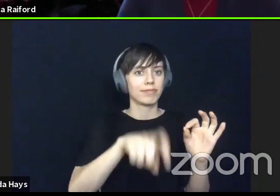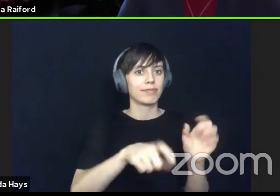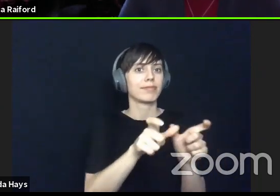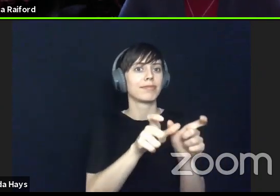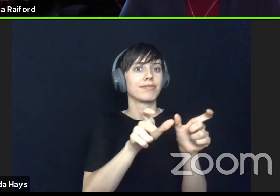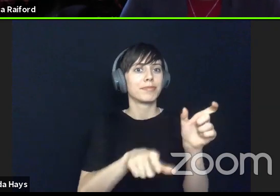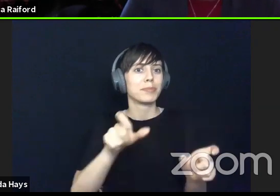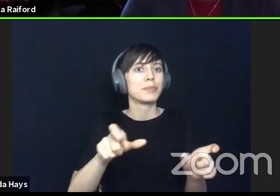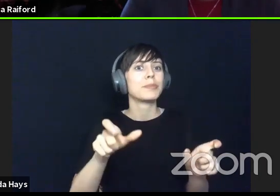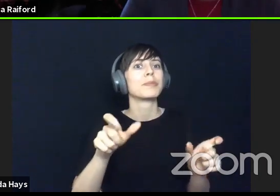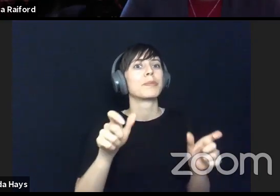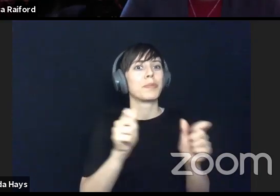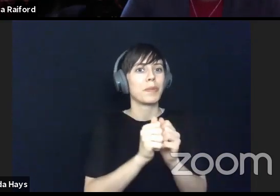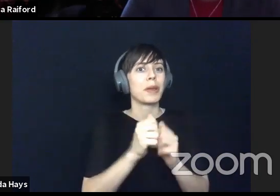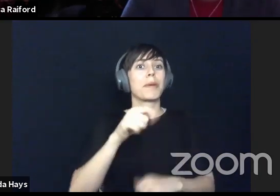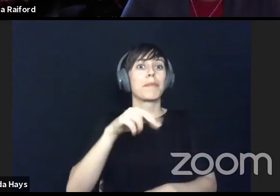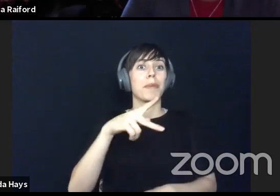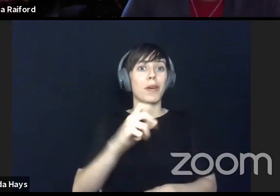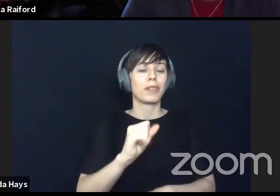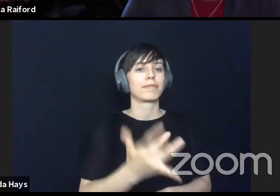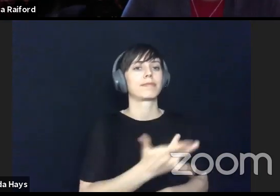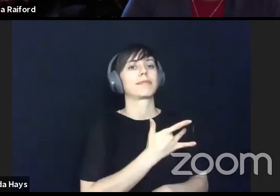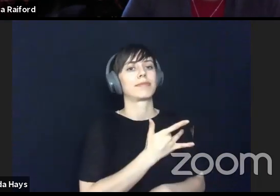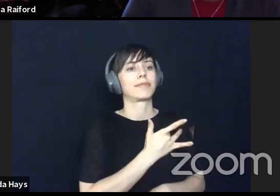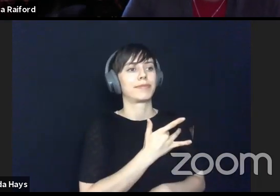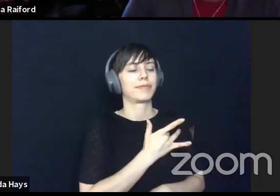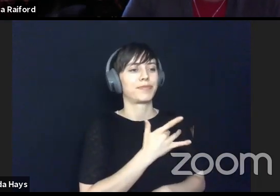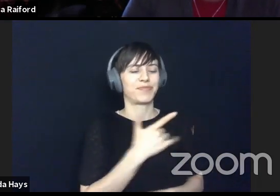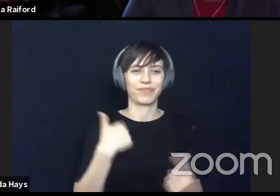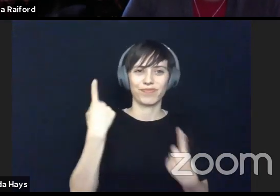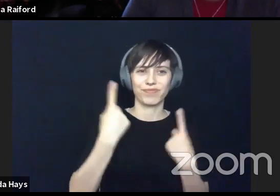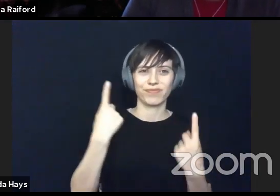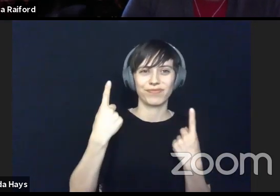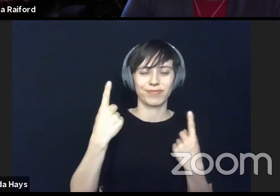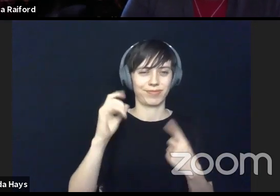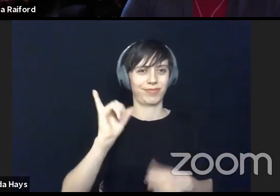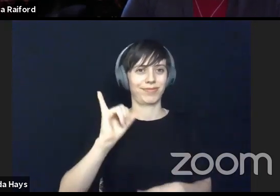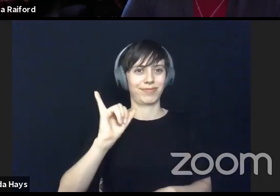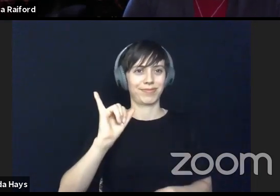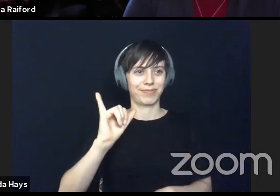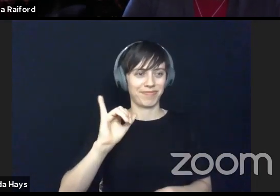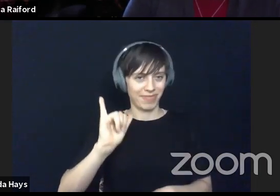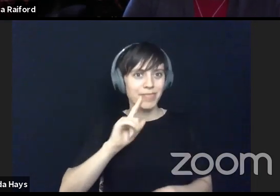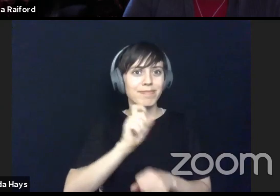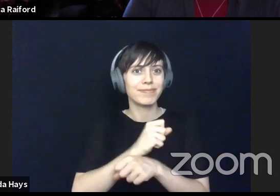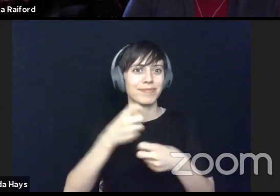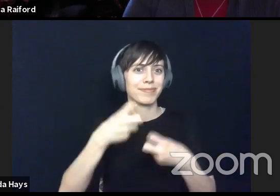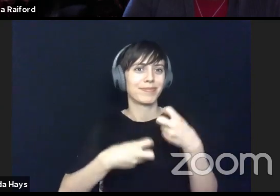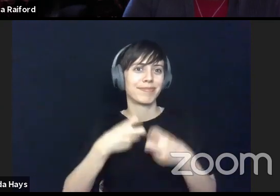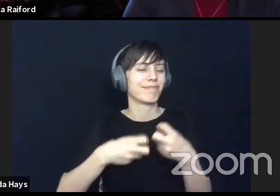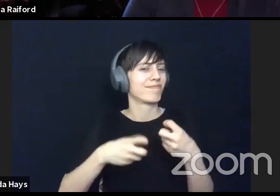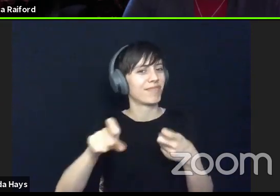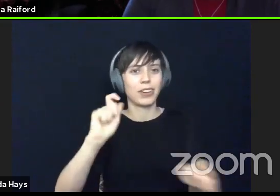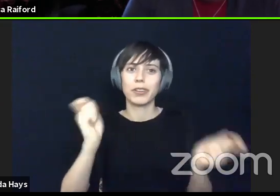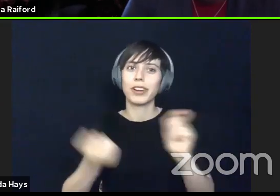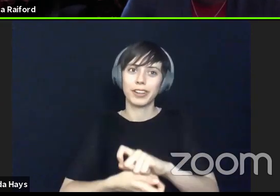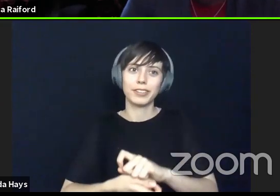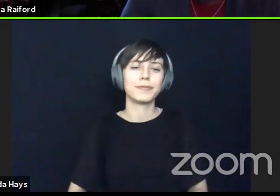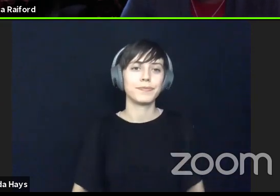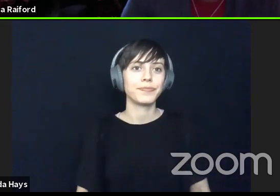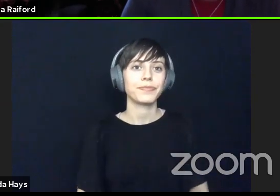like, why not, like why is this should always be. So more on that is what I would want to know. Thank